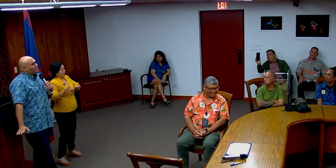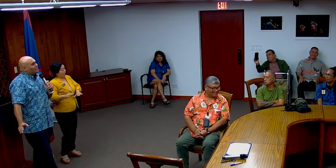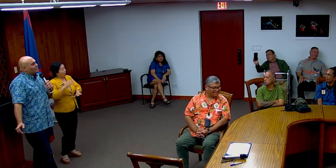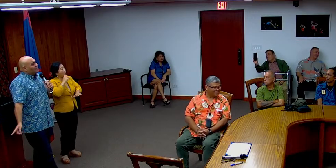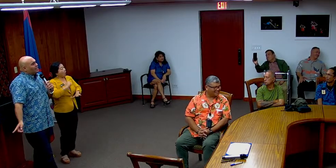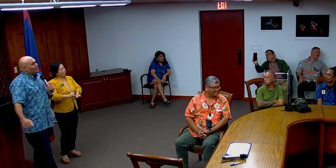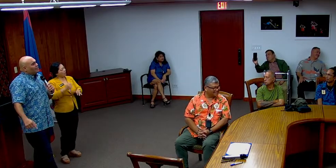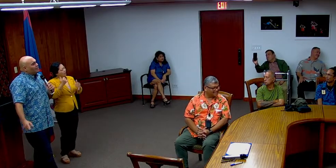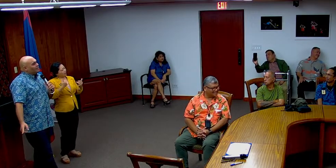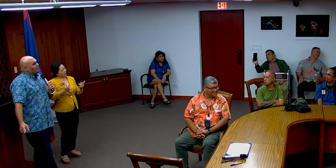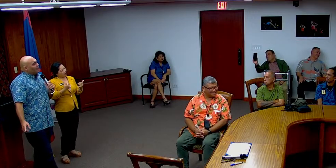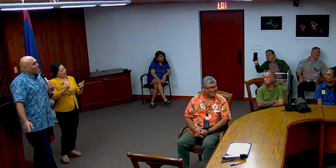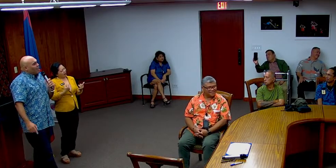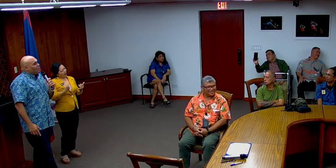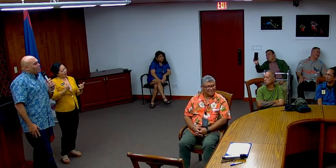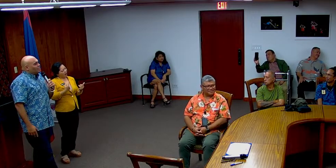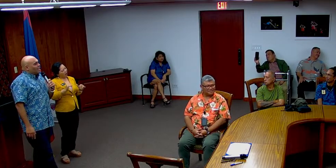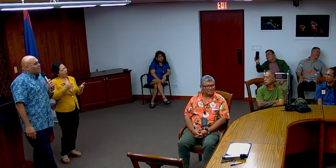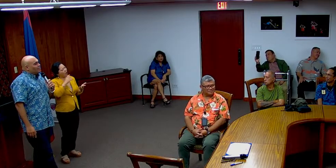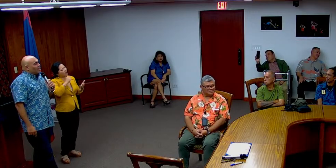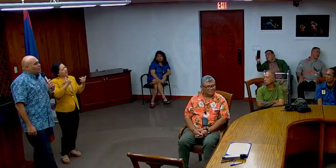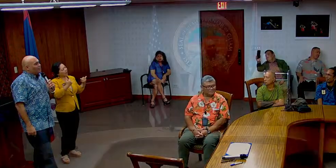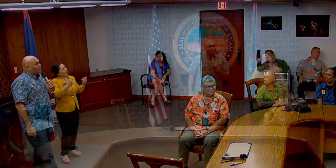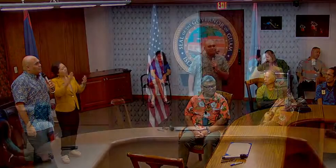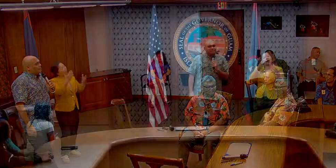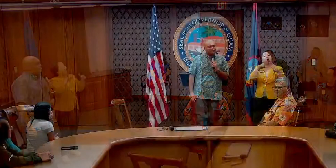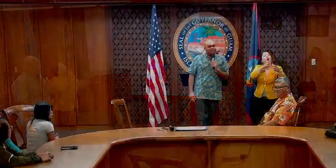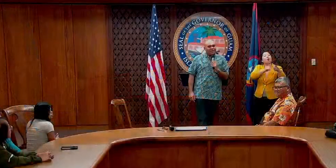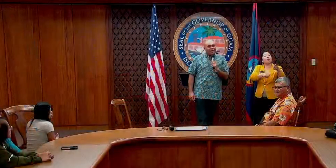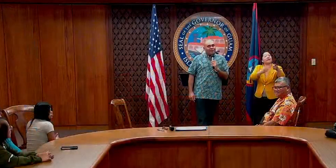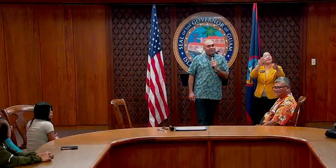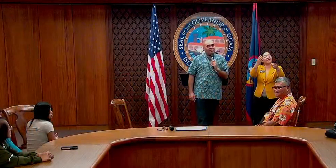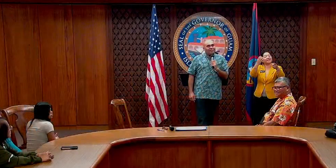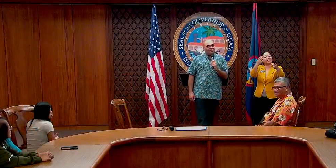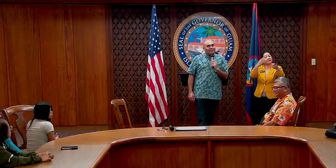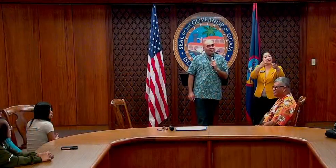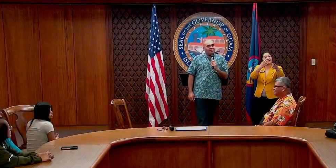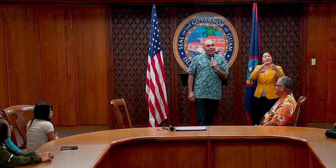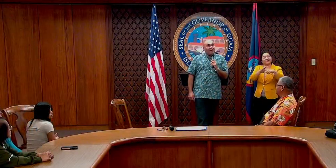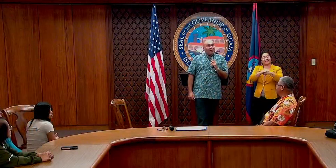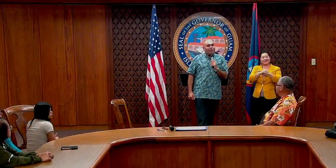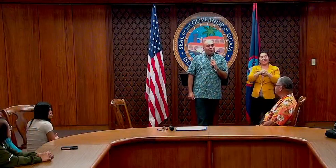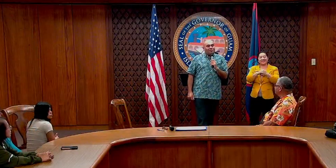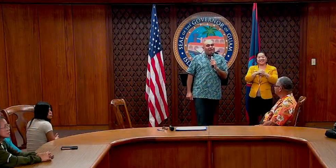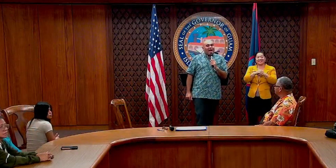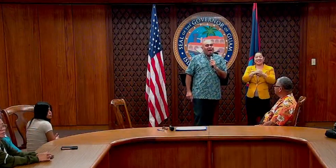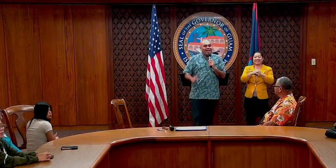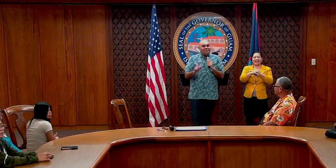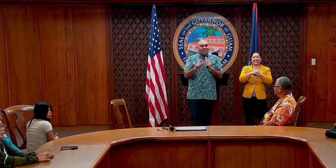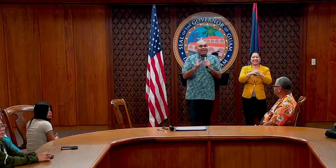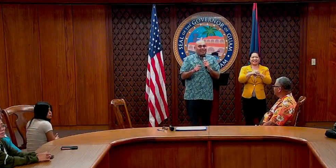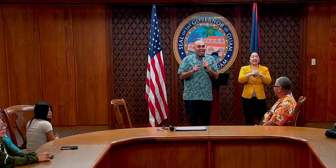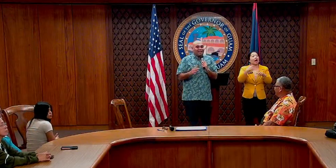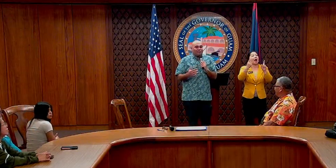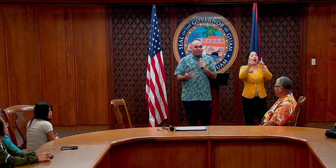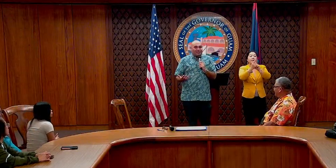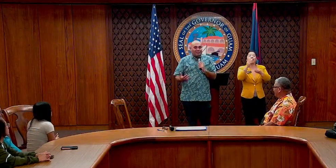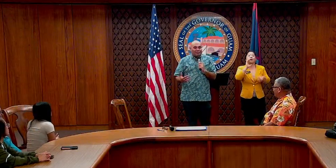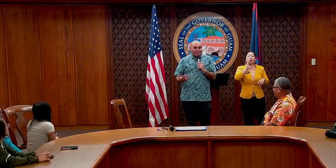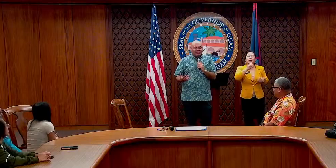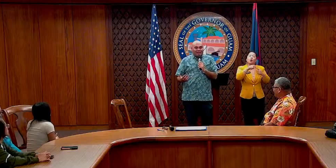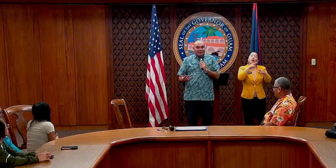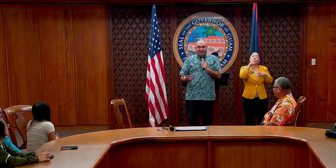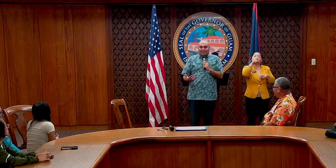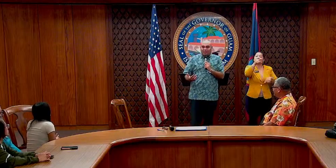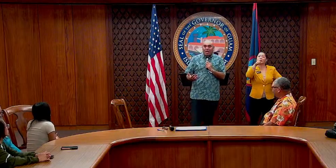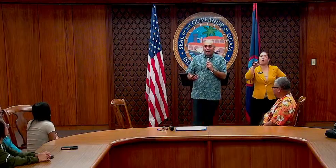Trish? Let's see, 11. How old is Caleb now? 15. Oh, I met Caleb when he